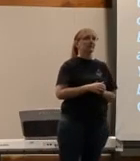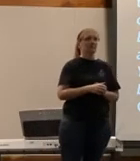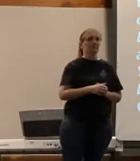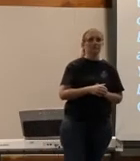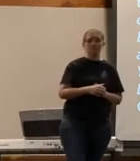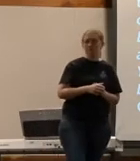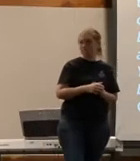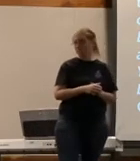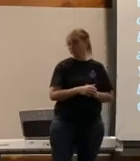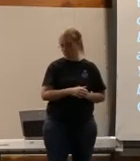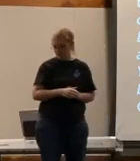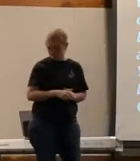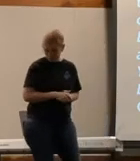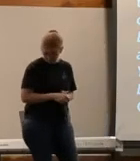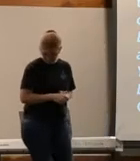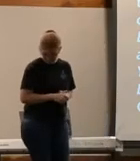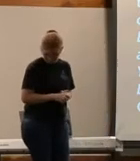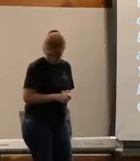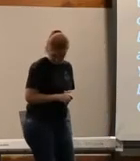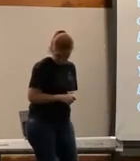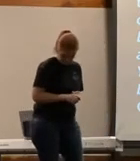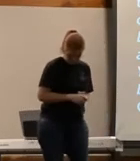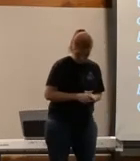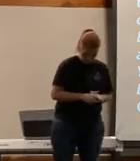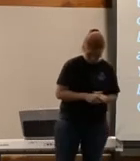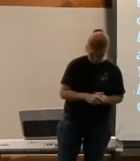3 of Genesis.